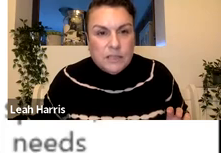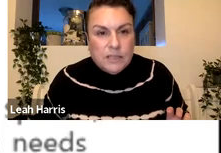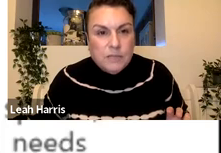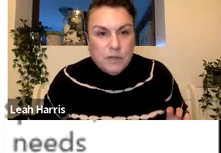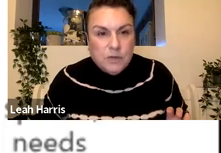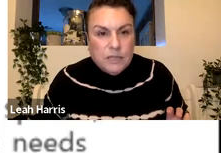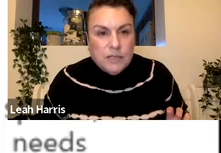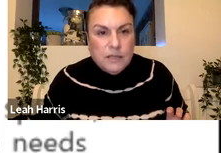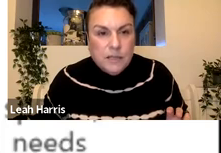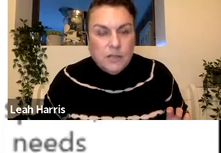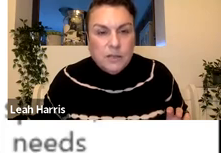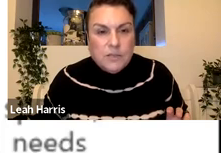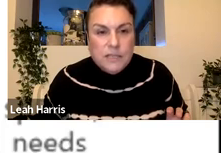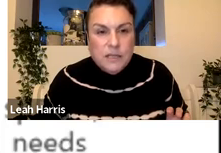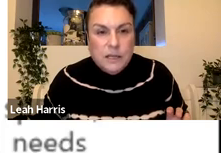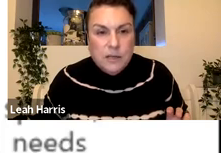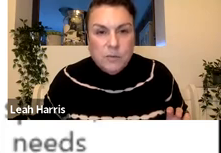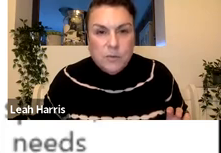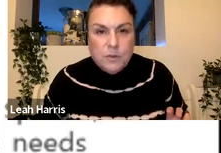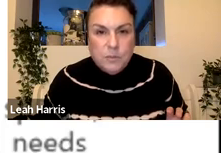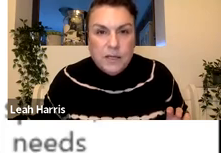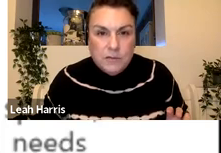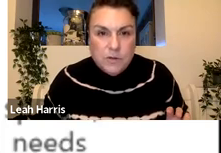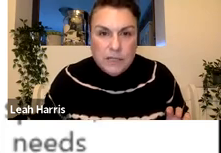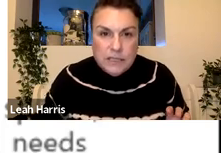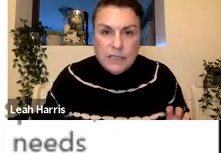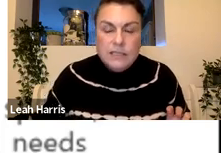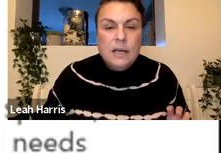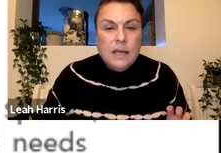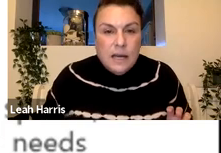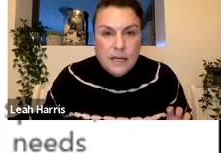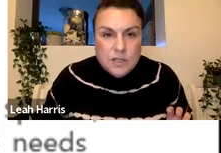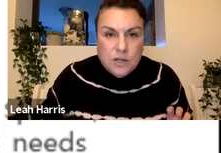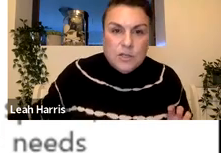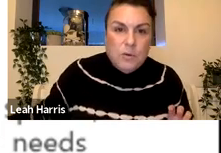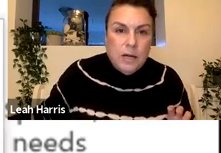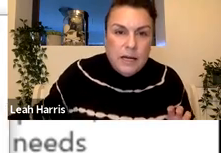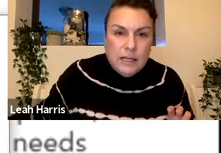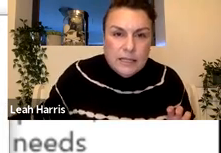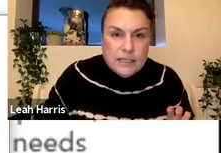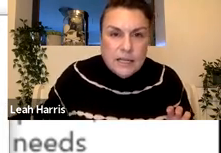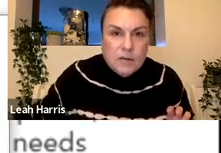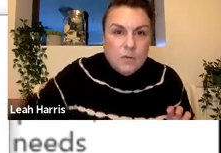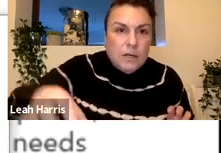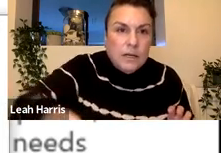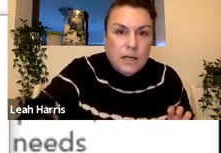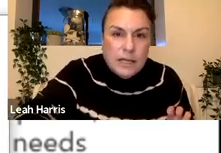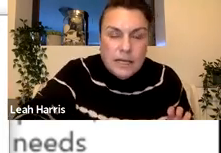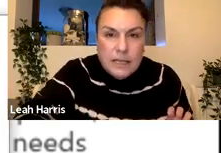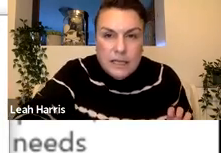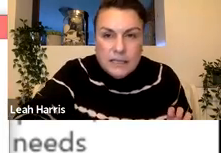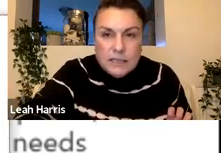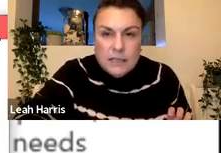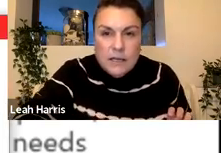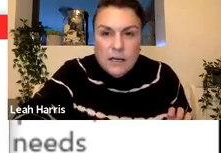choice for increasing the likelihood of seeking help before the peak of crises and i just also want to highlight the second one on